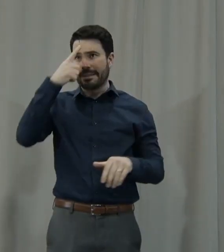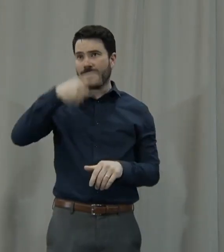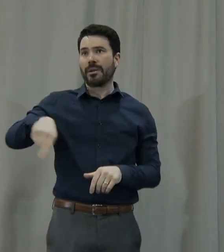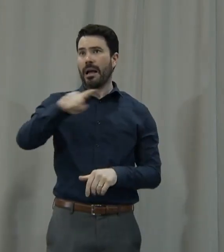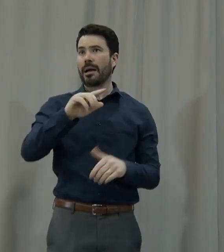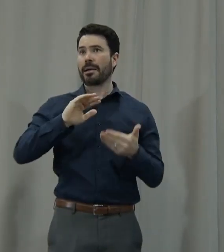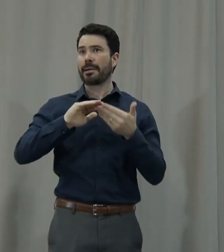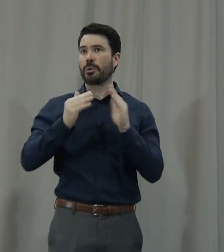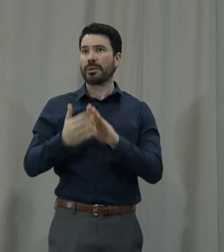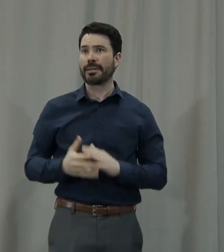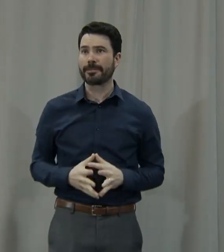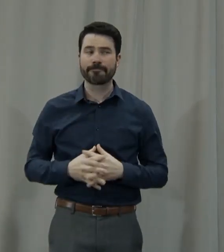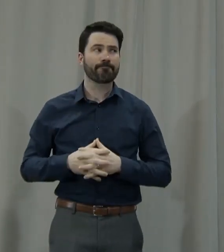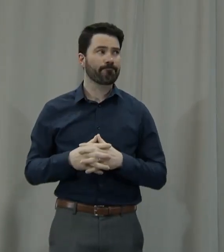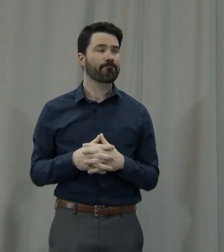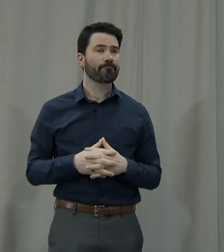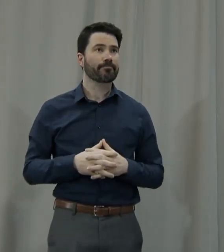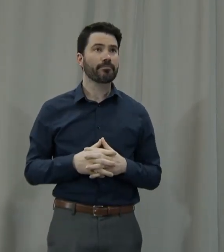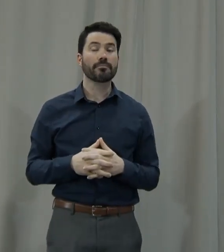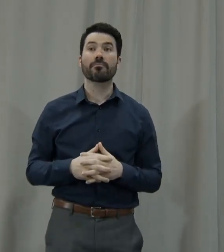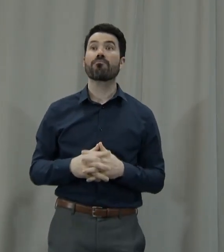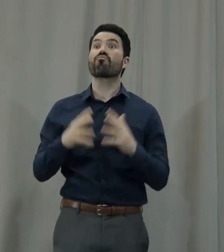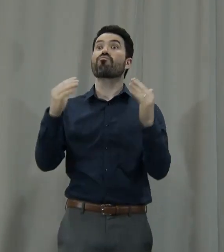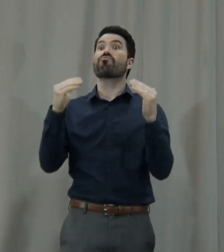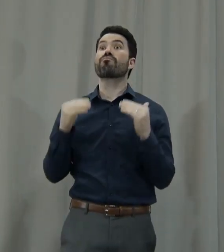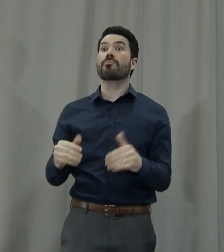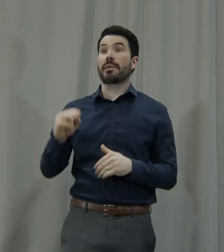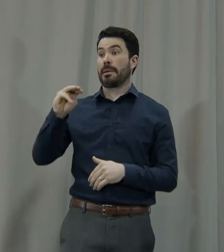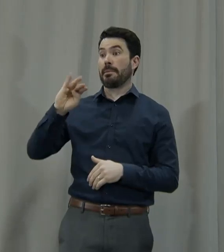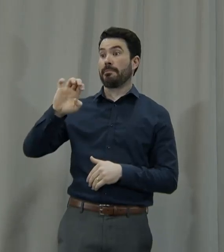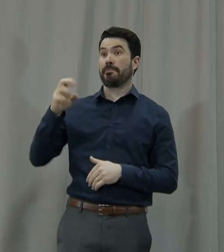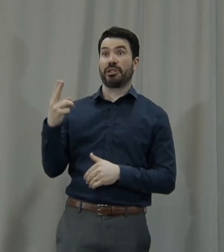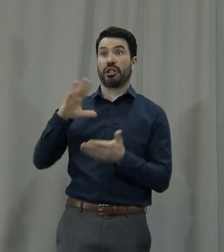We've put Michigan students first with